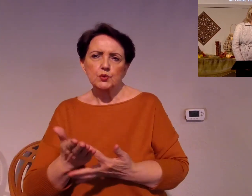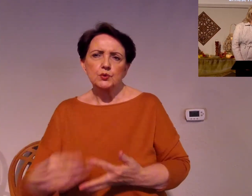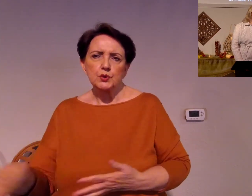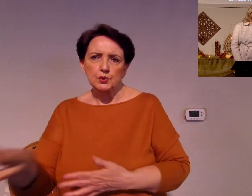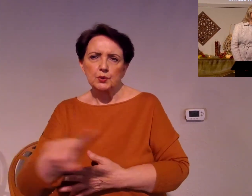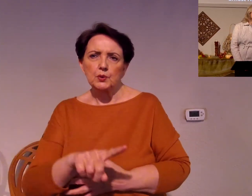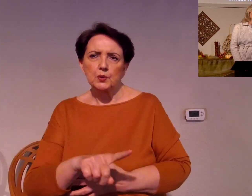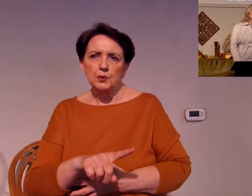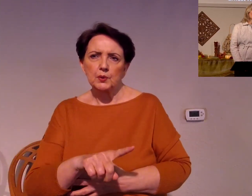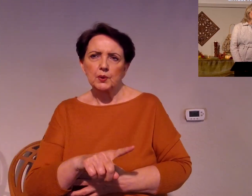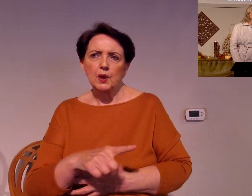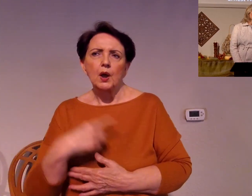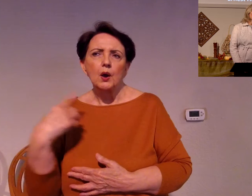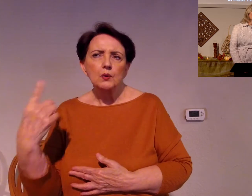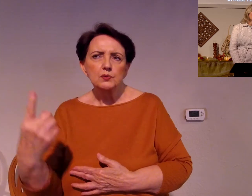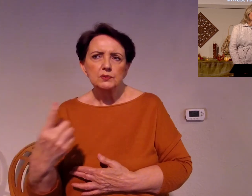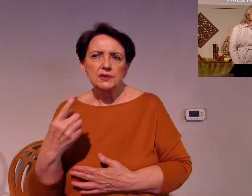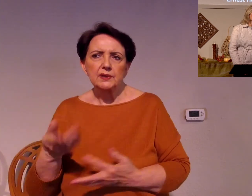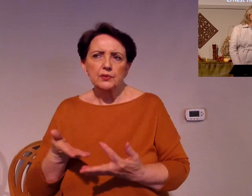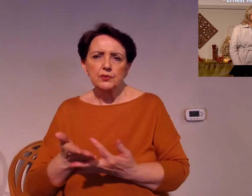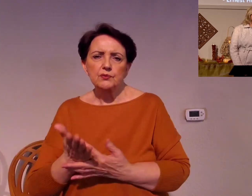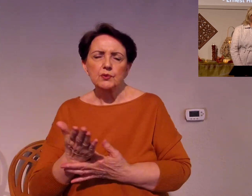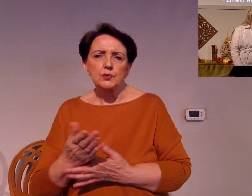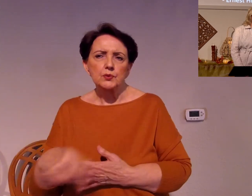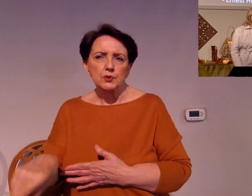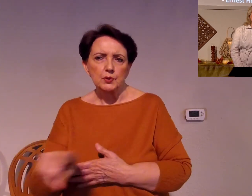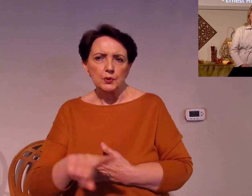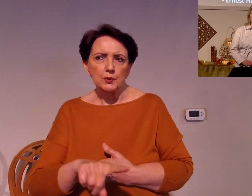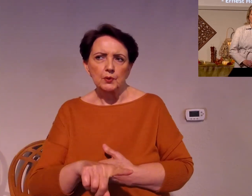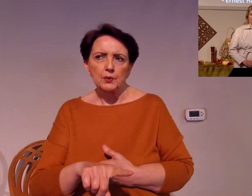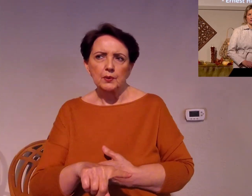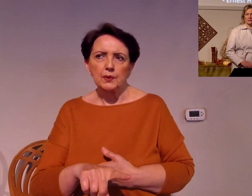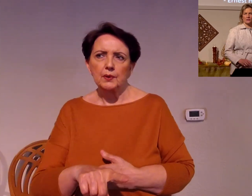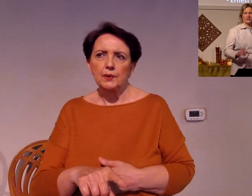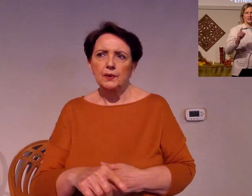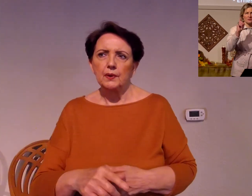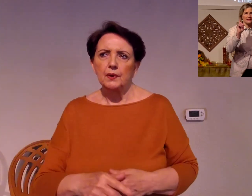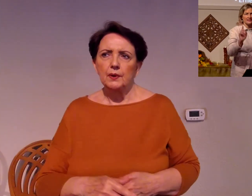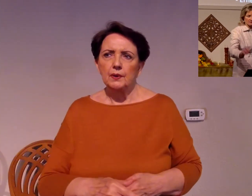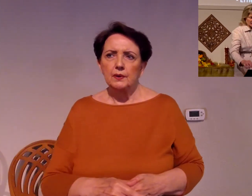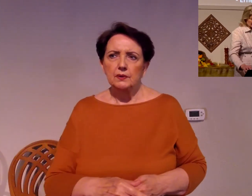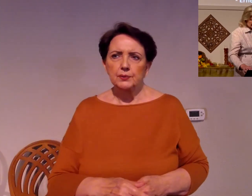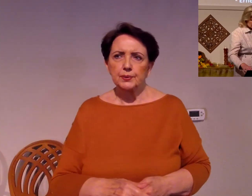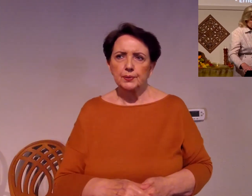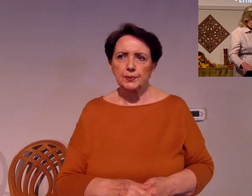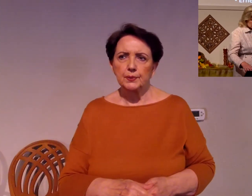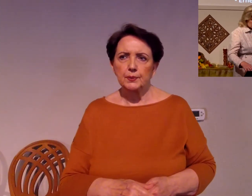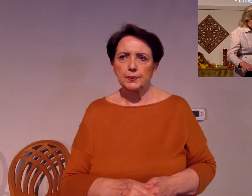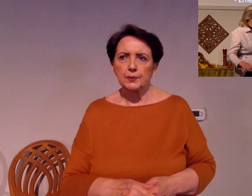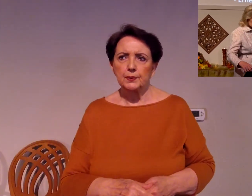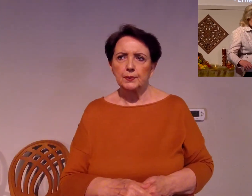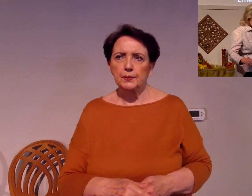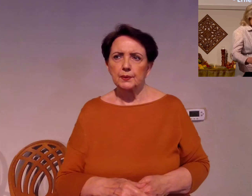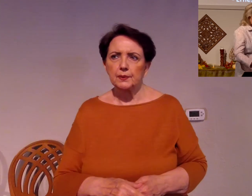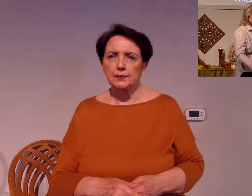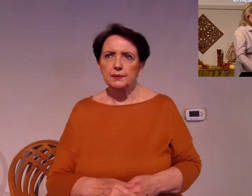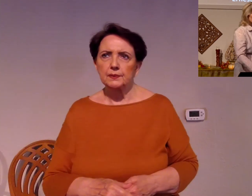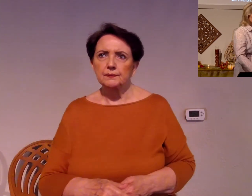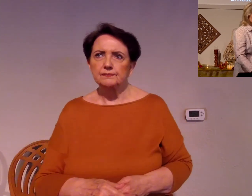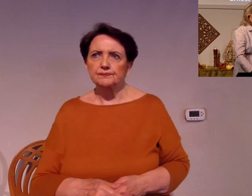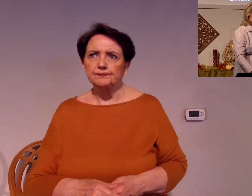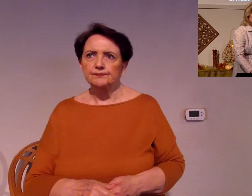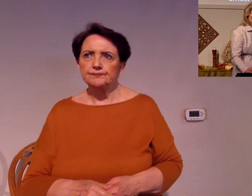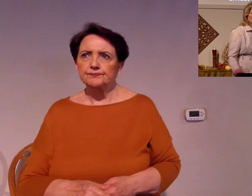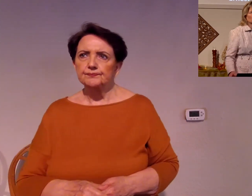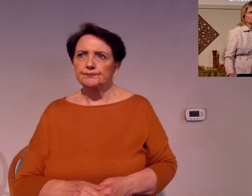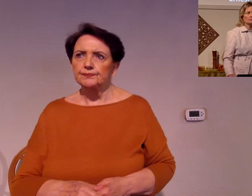can only be expressed that way, specifically through